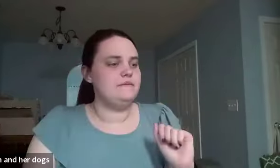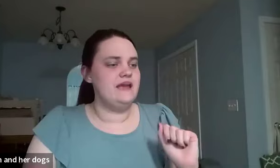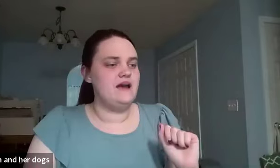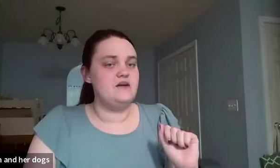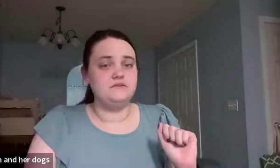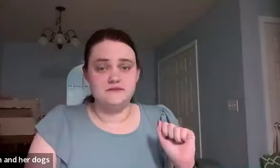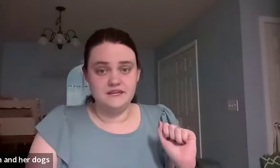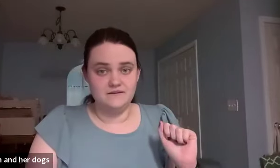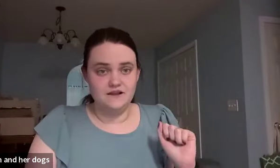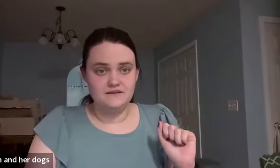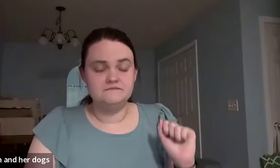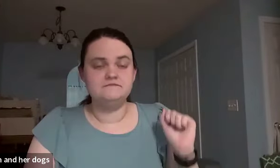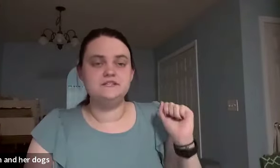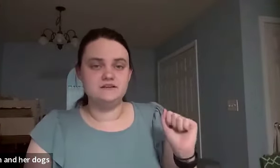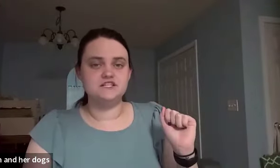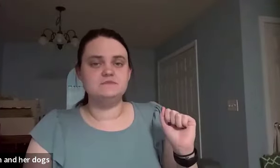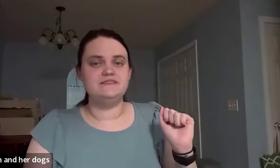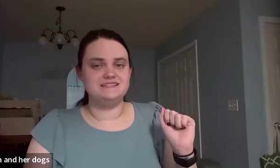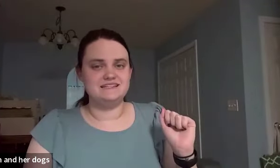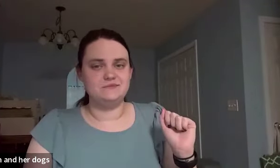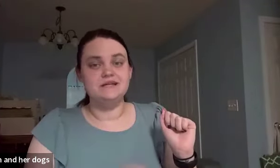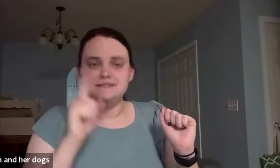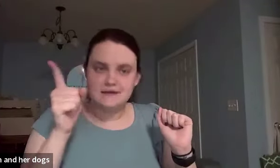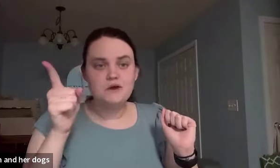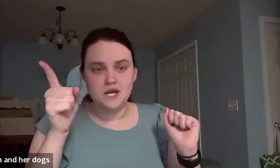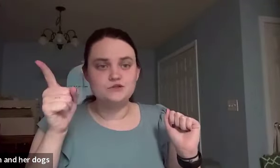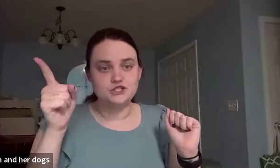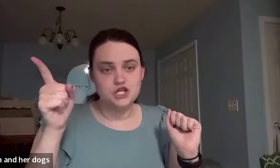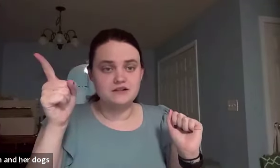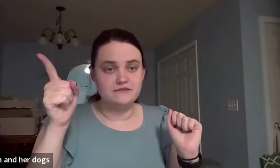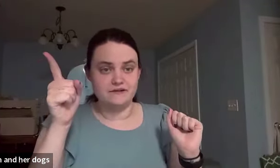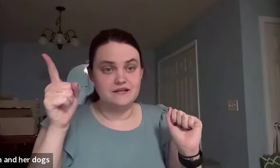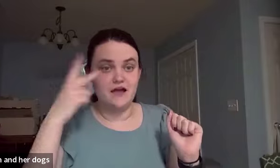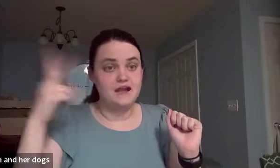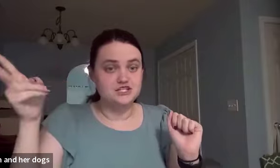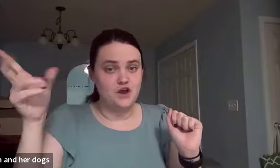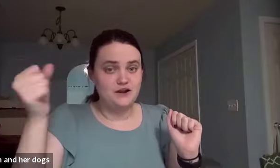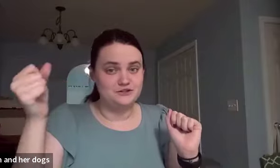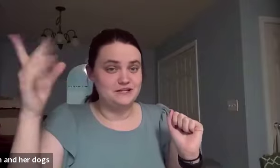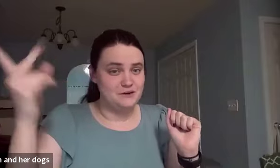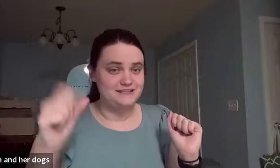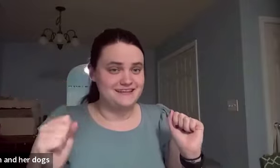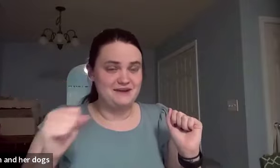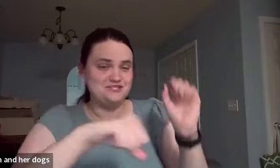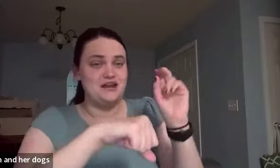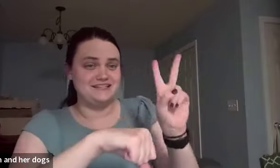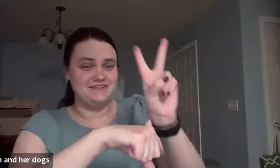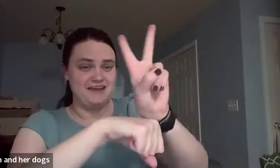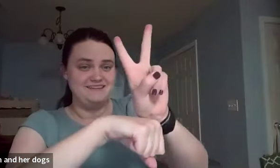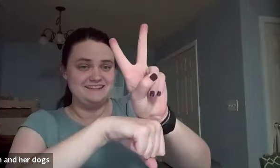Then we have vanilla. Vanilla is going to be the exact same way. Someone knows her chocolate and her vanilla. I just caught her doing it twice now. Just thought I'd say that. It's